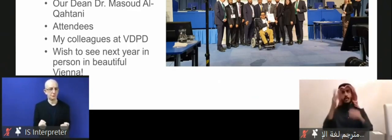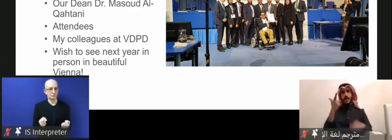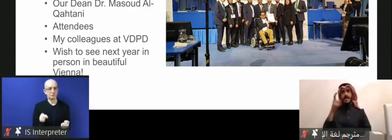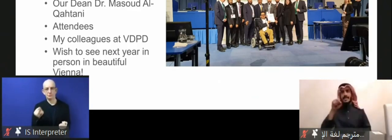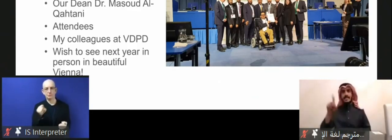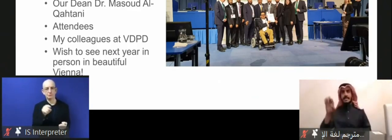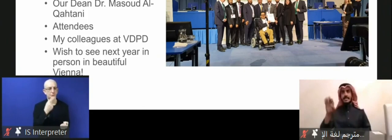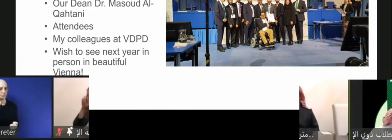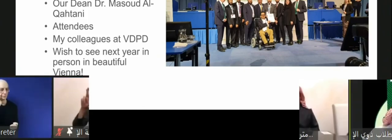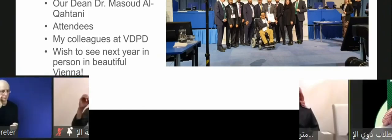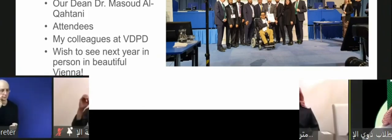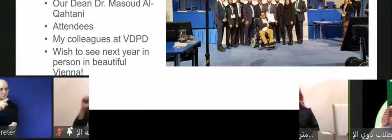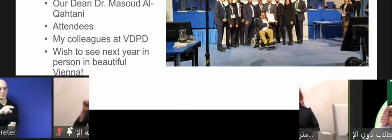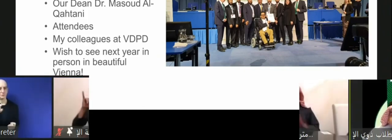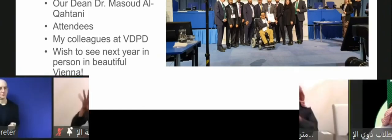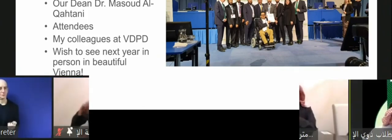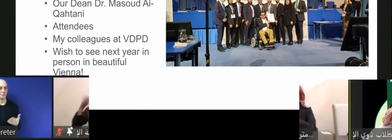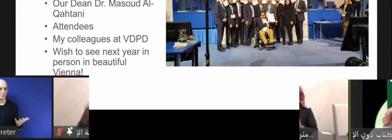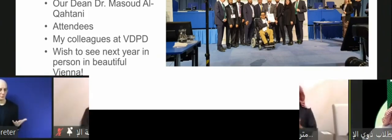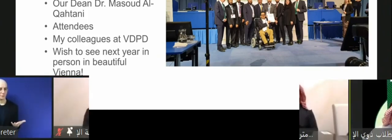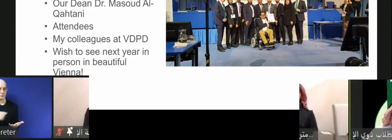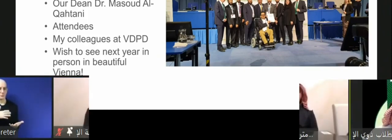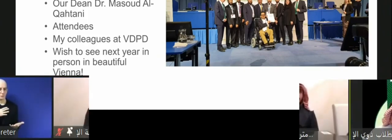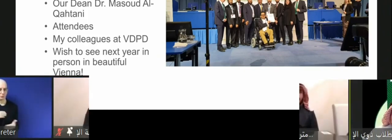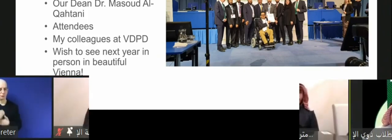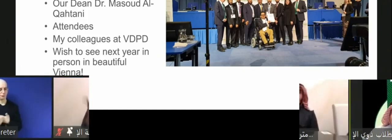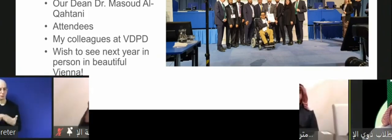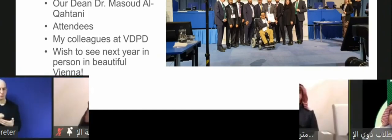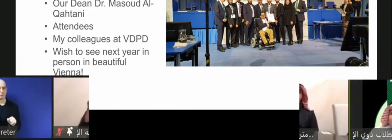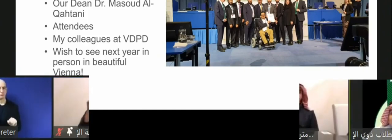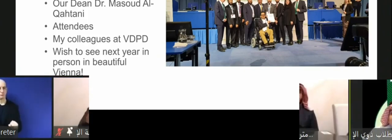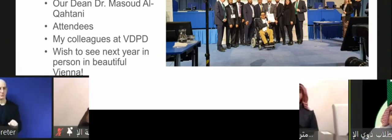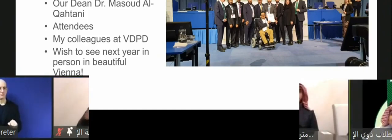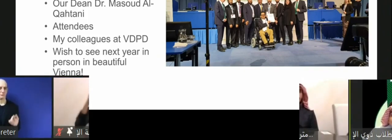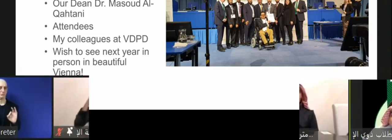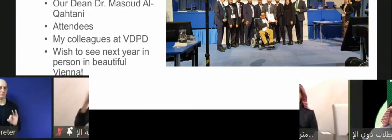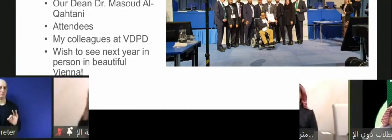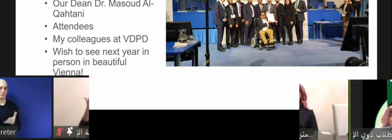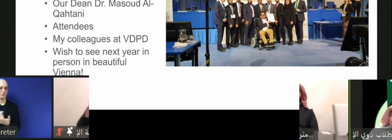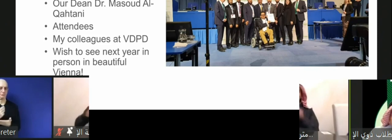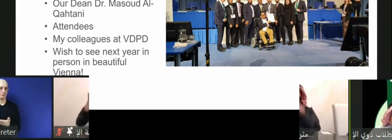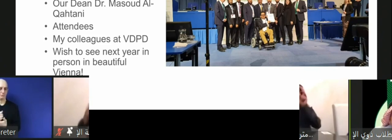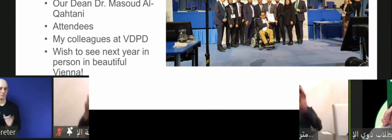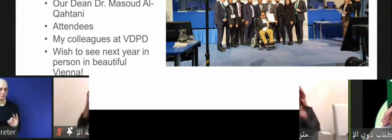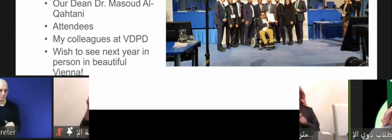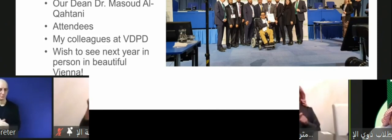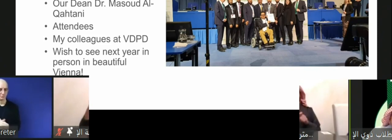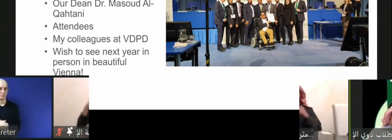Foundation. I'm sorry, it is ESSEL, sorry. Also, our distinguished speakers,